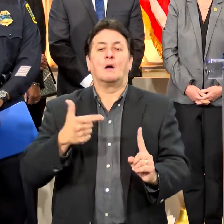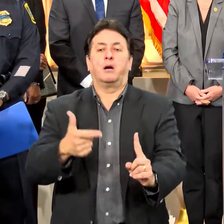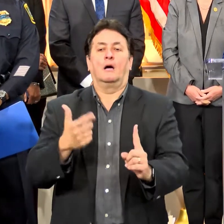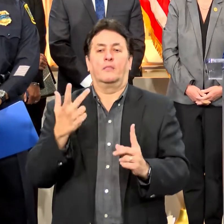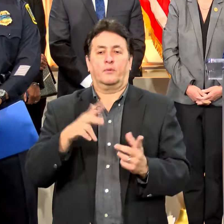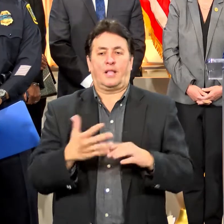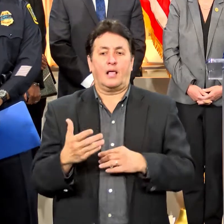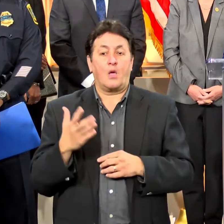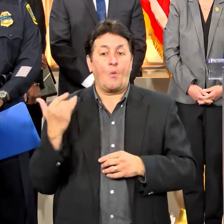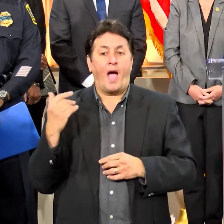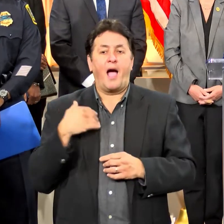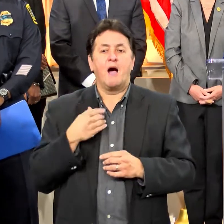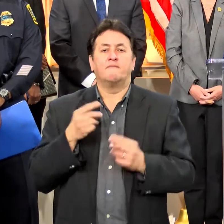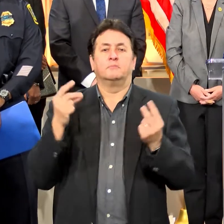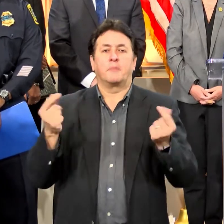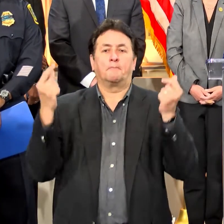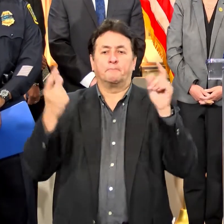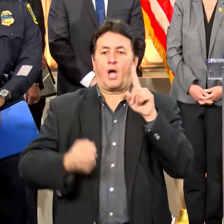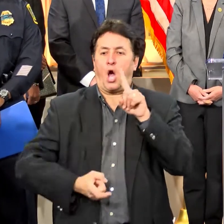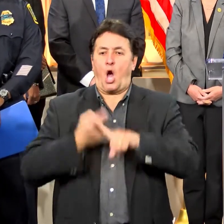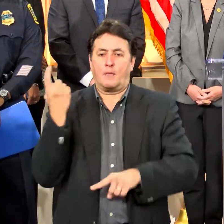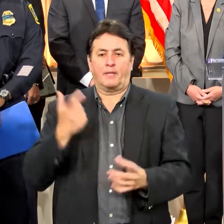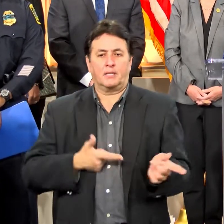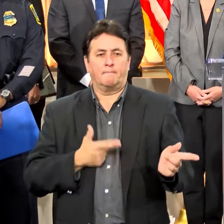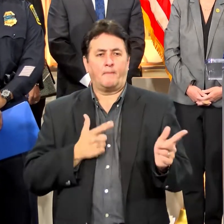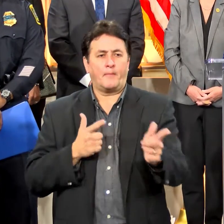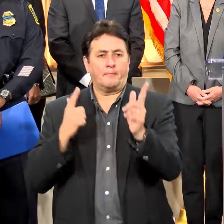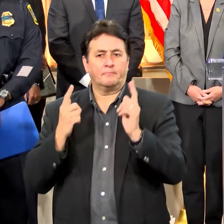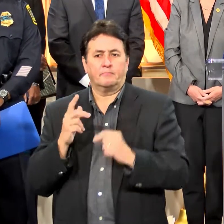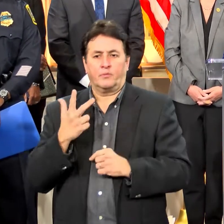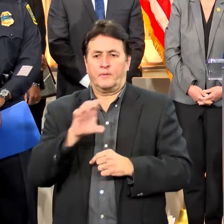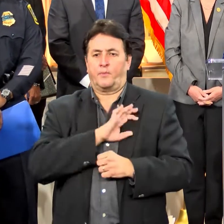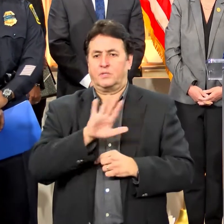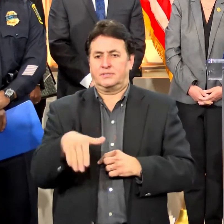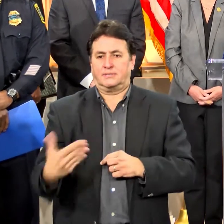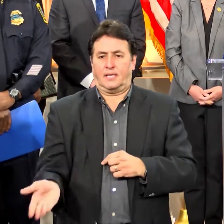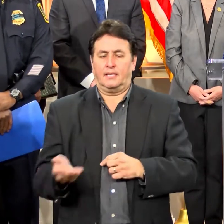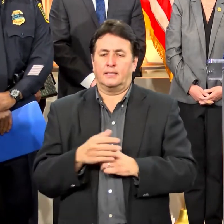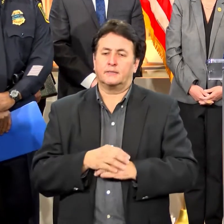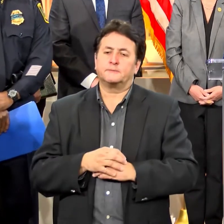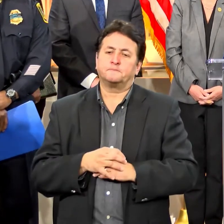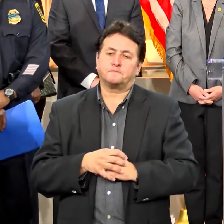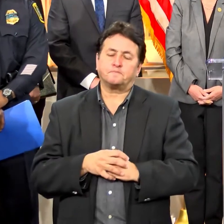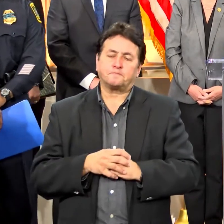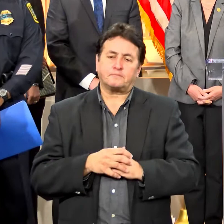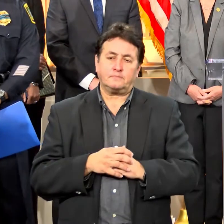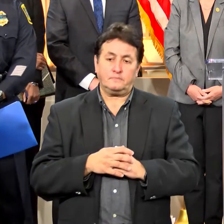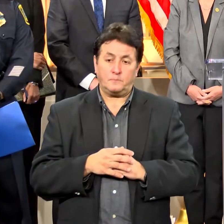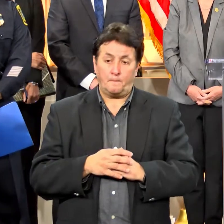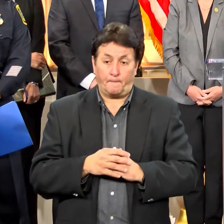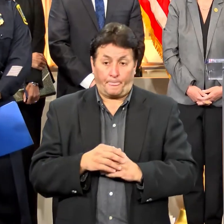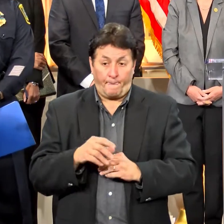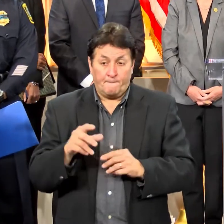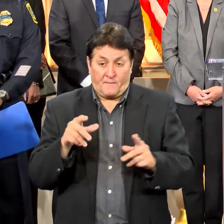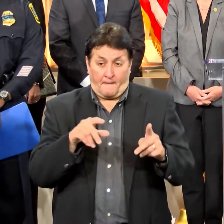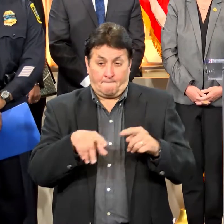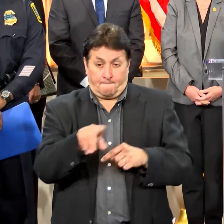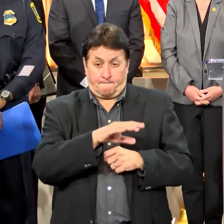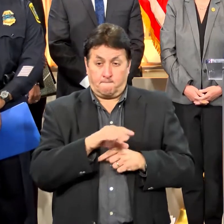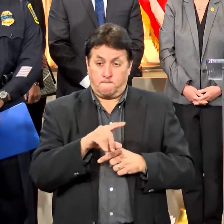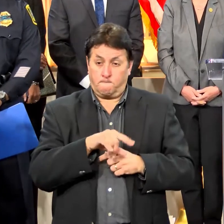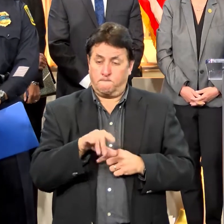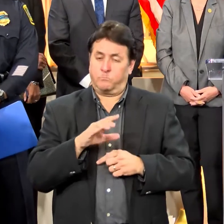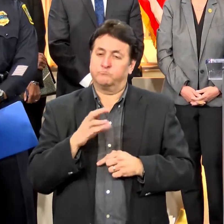who fired multiple rounds in a busy neighborhood. The gunman, who was wanted on a felony warrant at the time of the